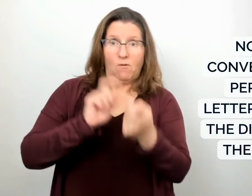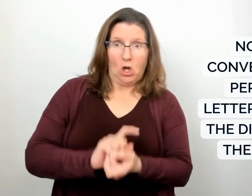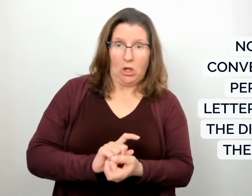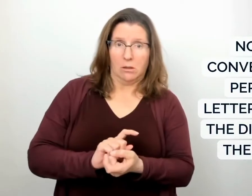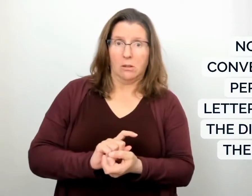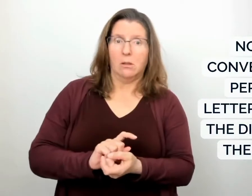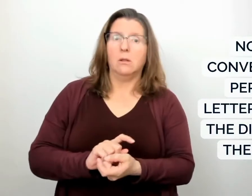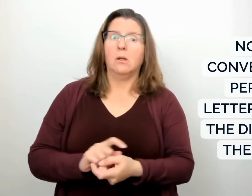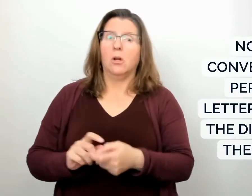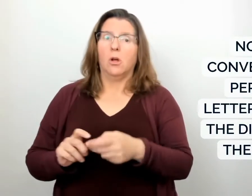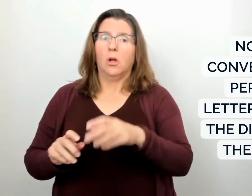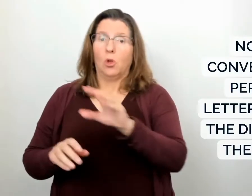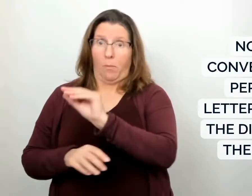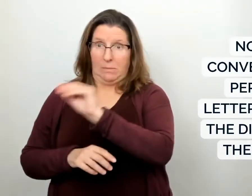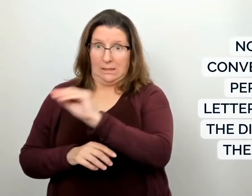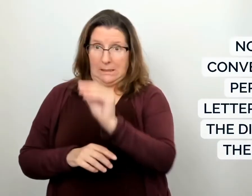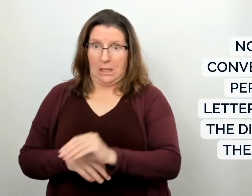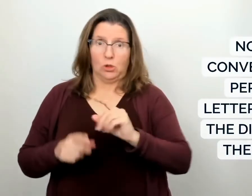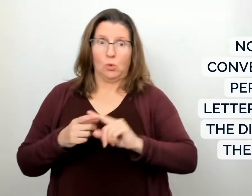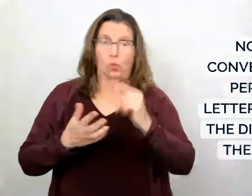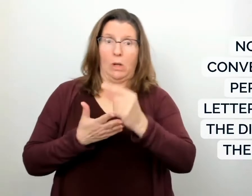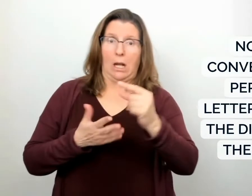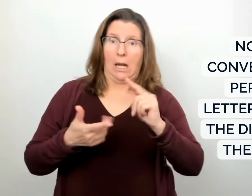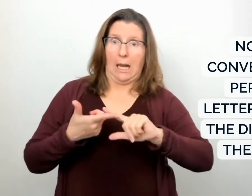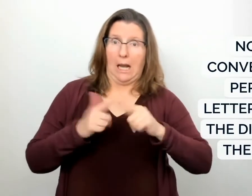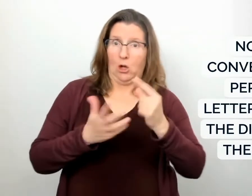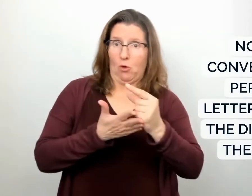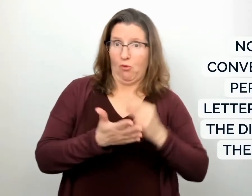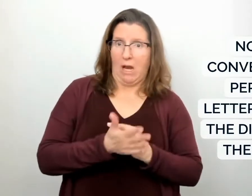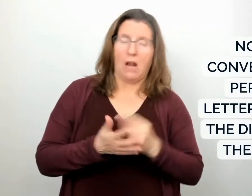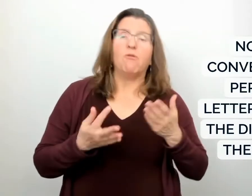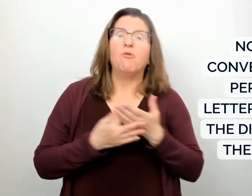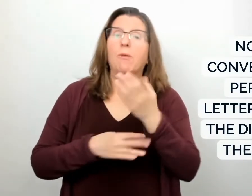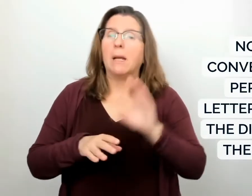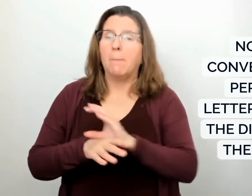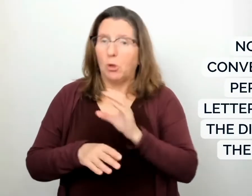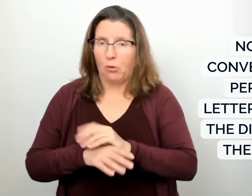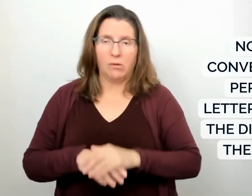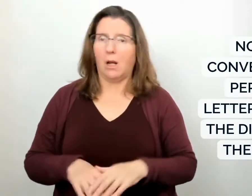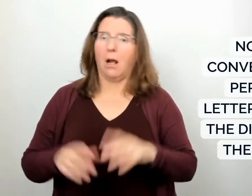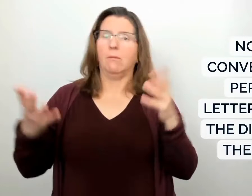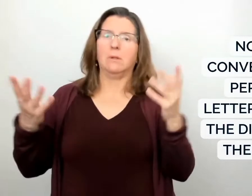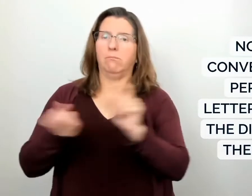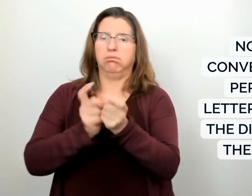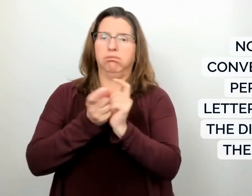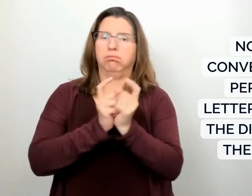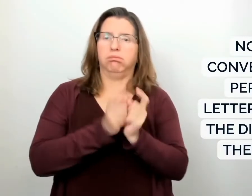The actual conversion of the percentages to a letter grade is done by the computer. With a click